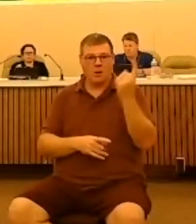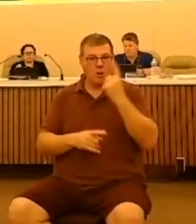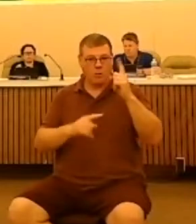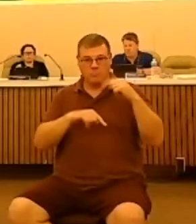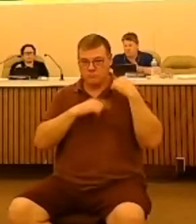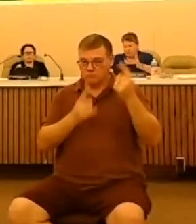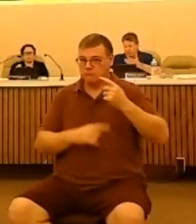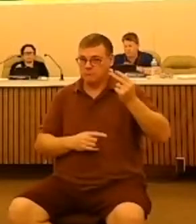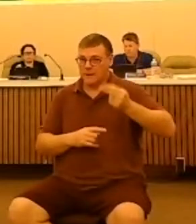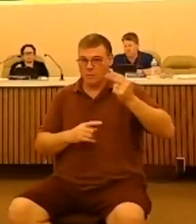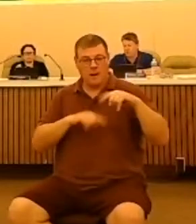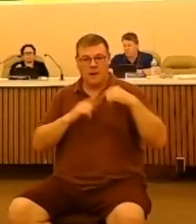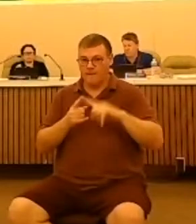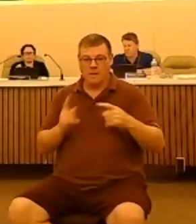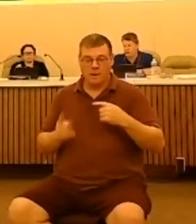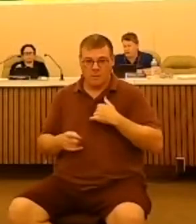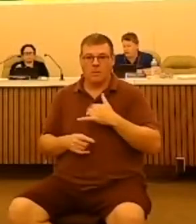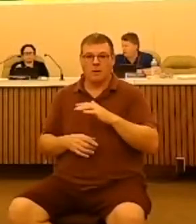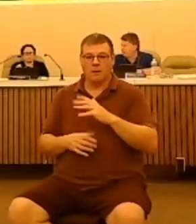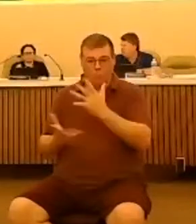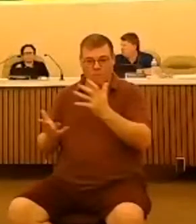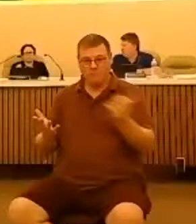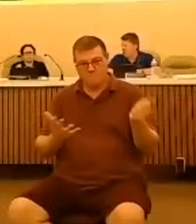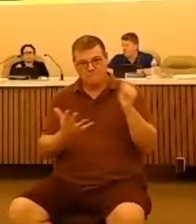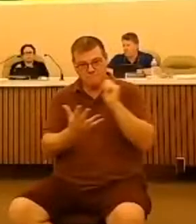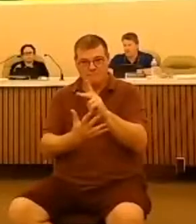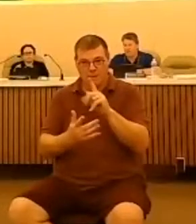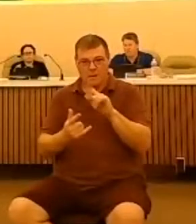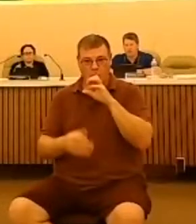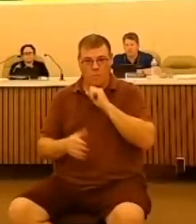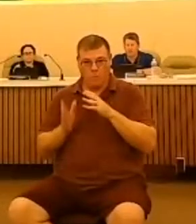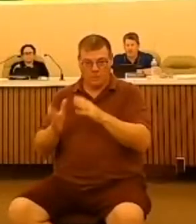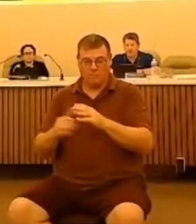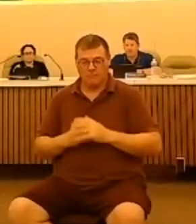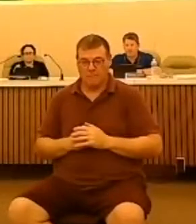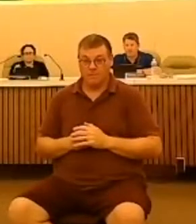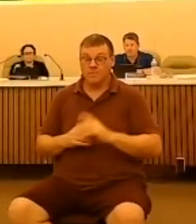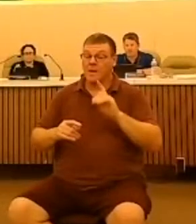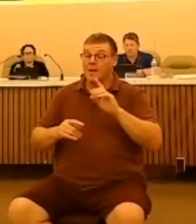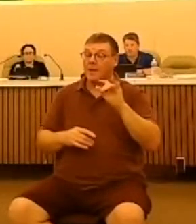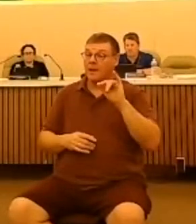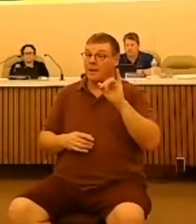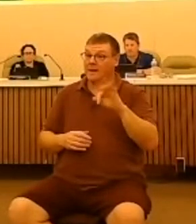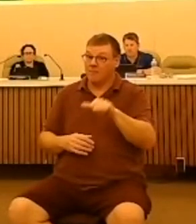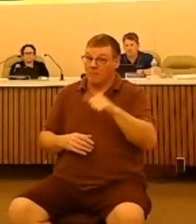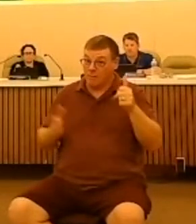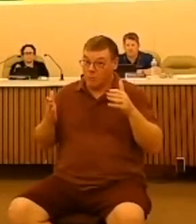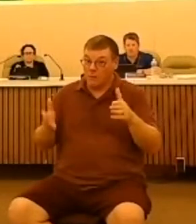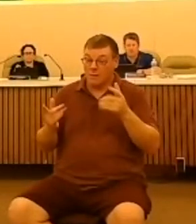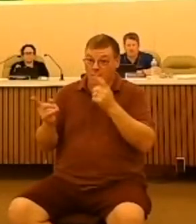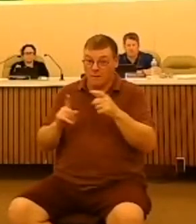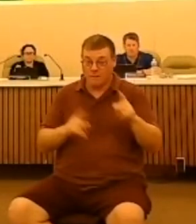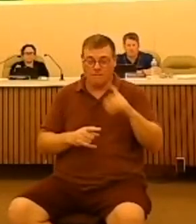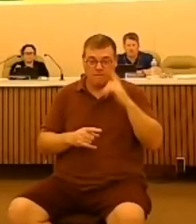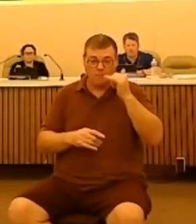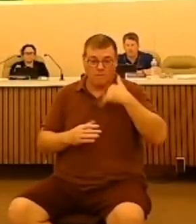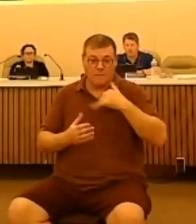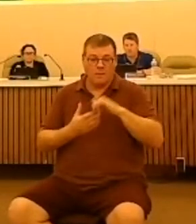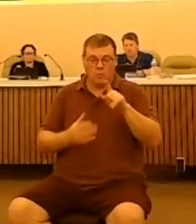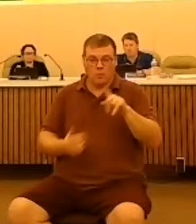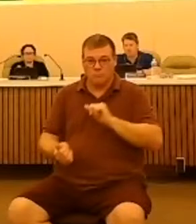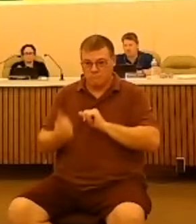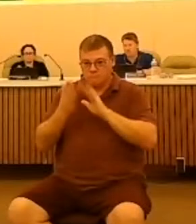Henrietta. We just want to put it back. Otherwise, what happens in terms of in some of the stuff, you run